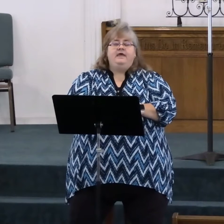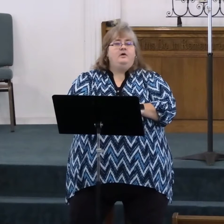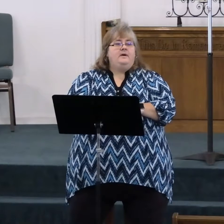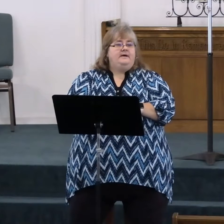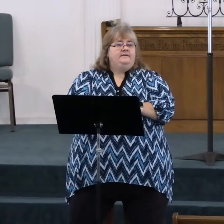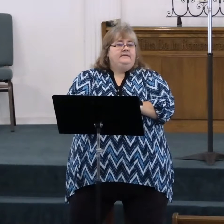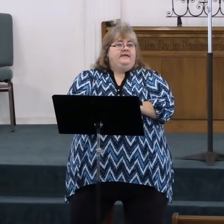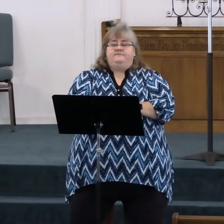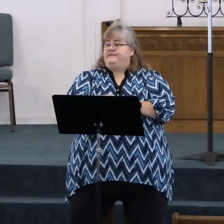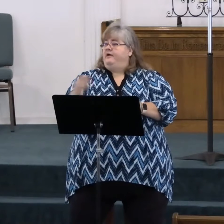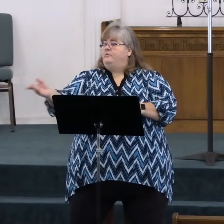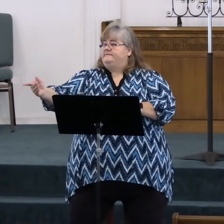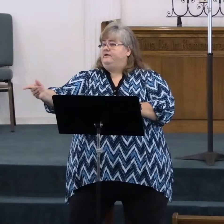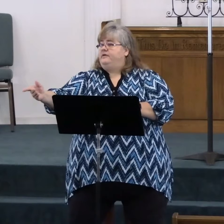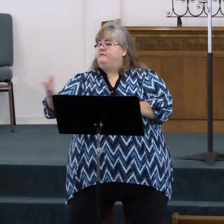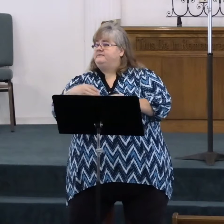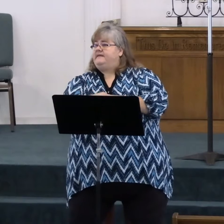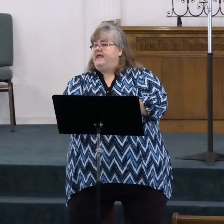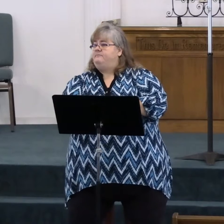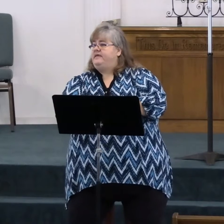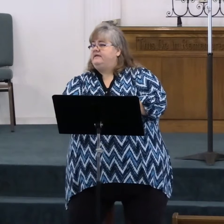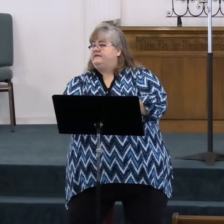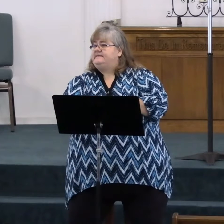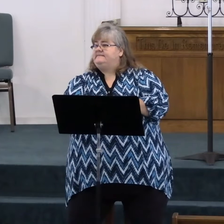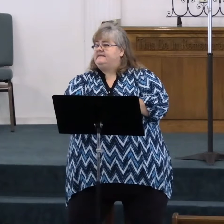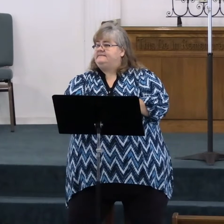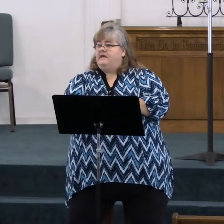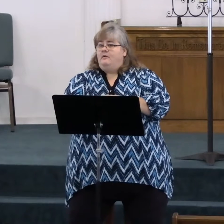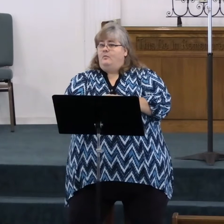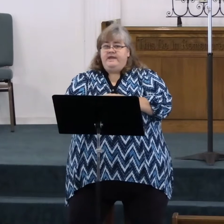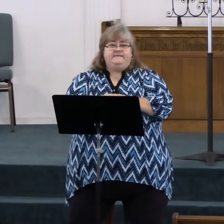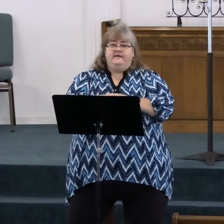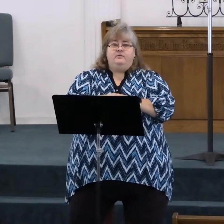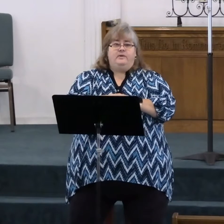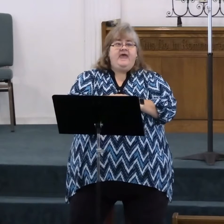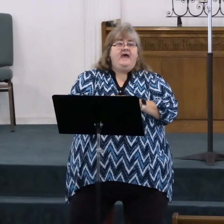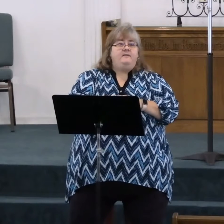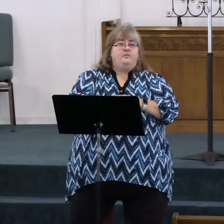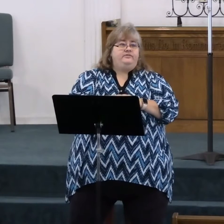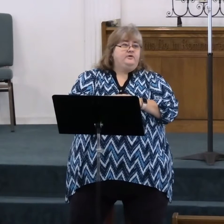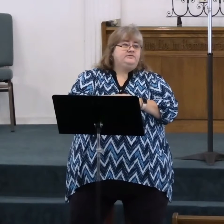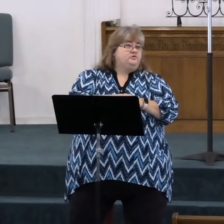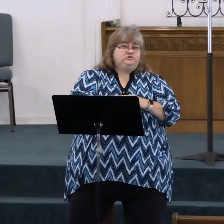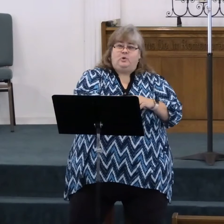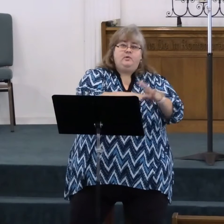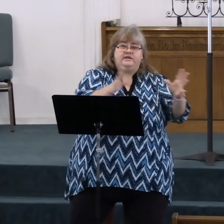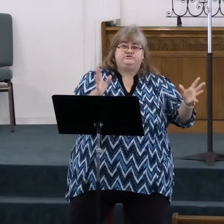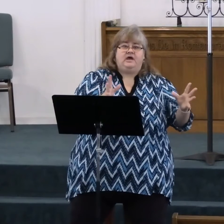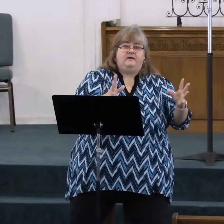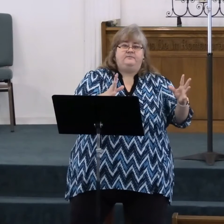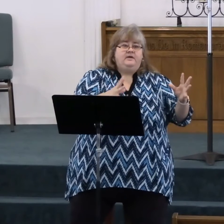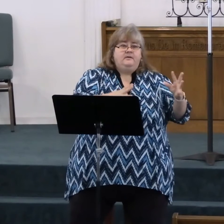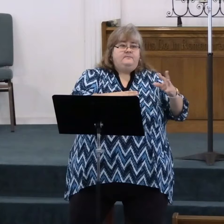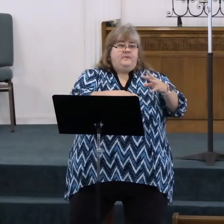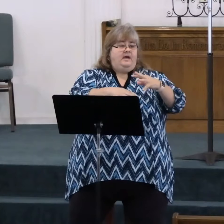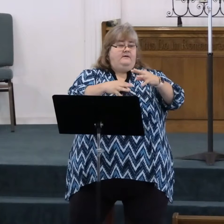know if Dale was here, he would say amen, because he says, we do. We have. There is no shortage